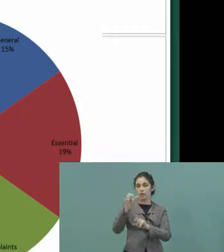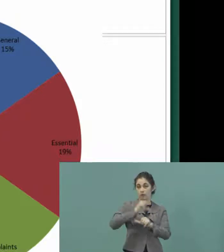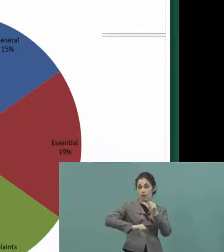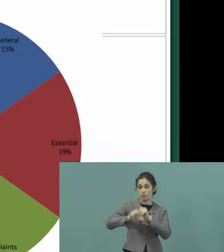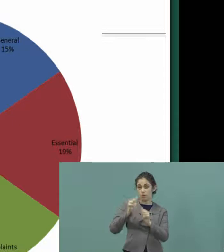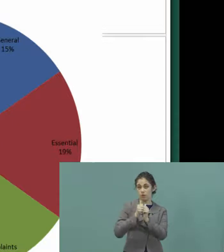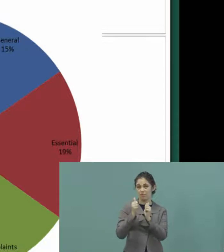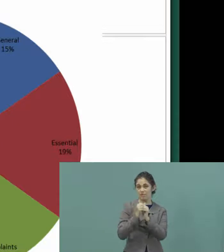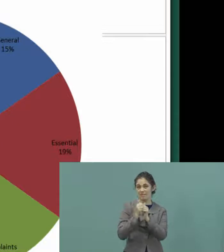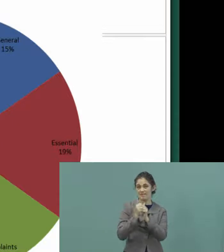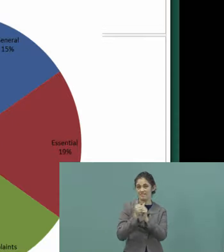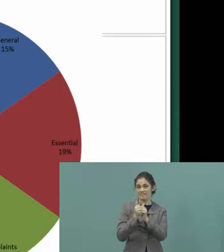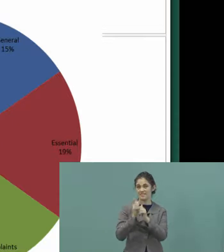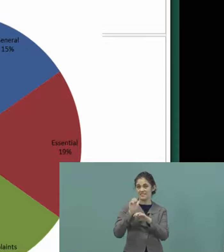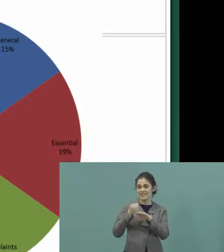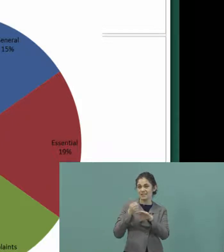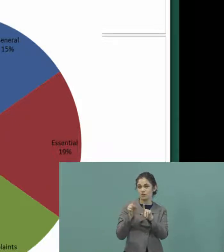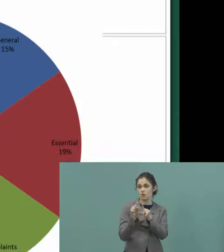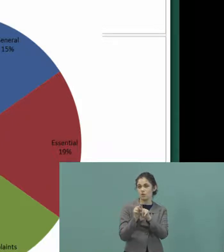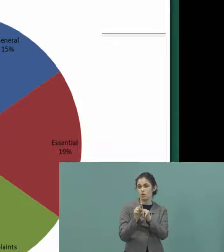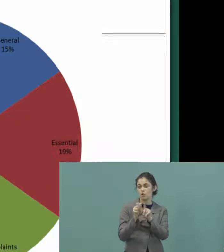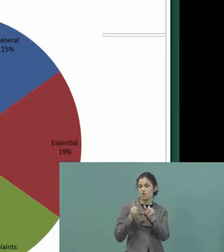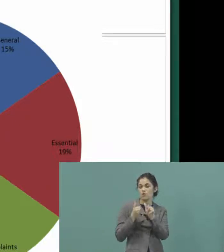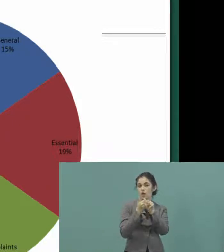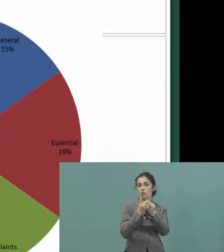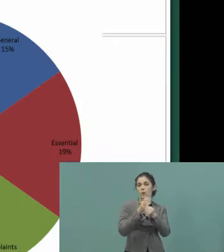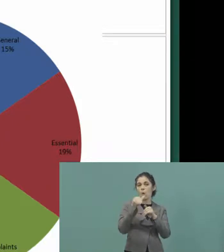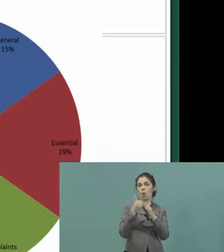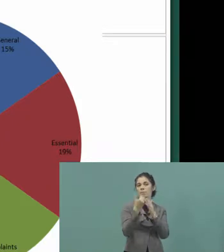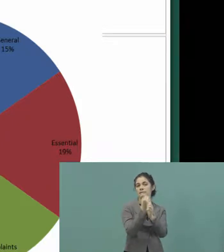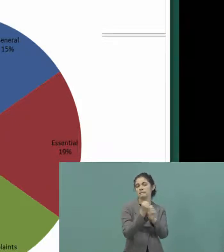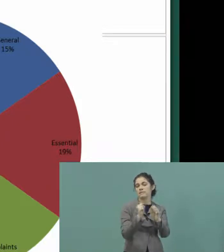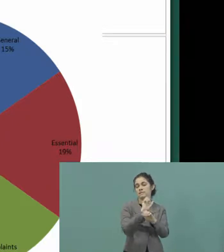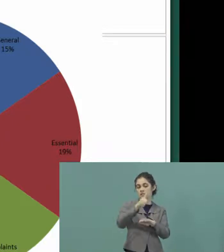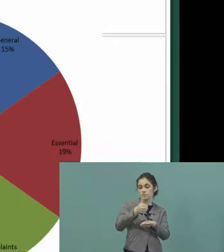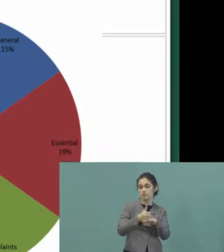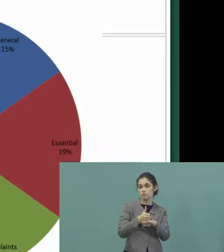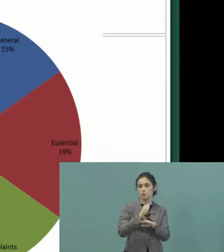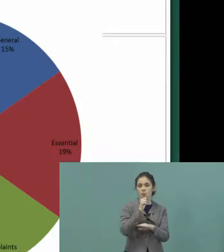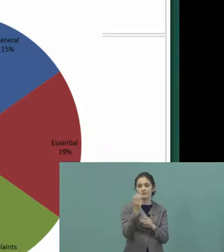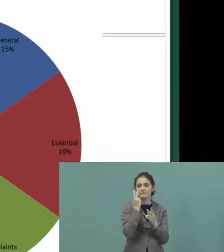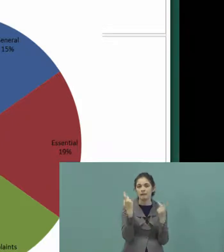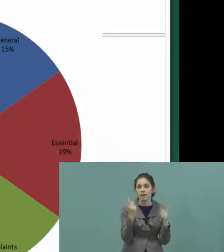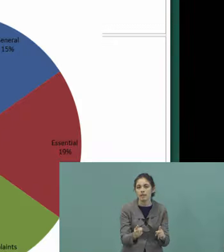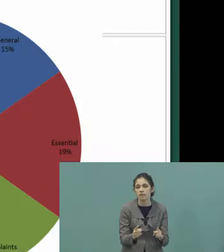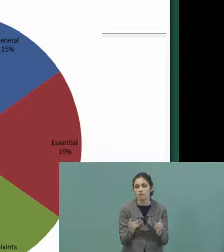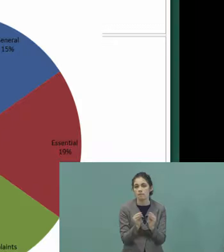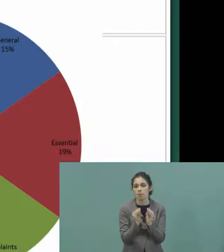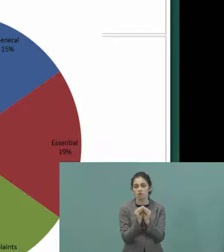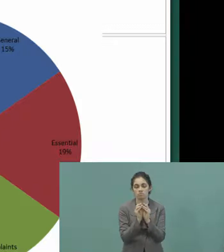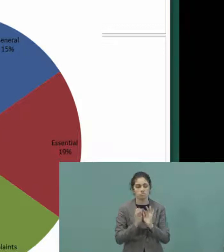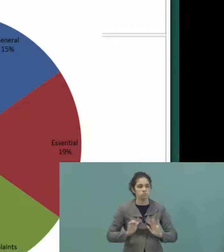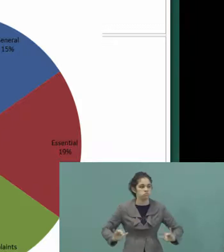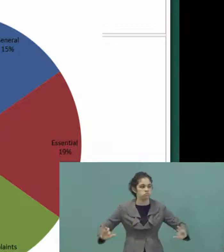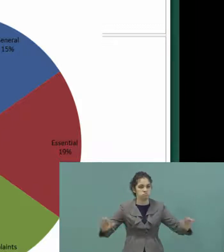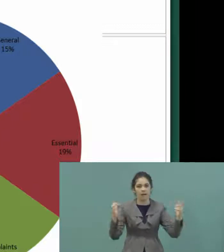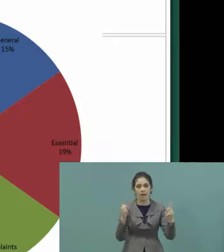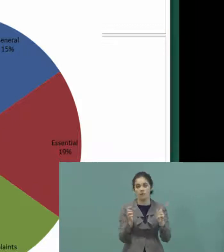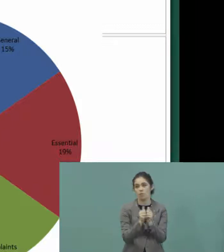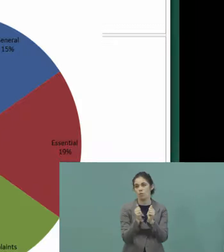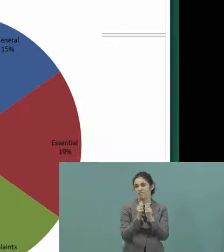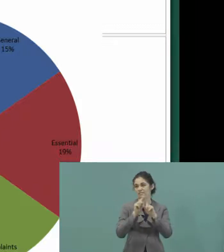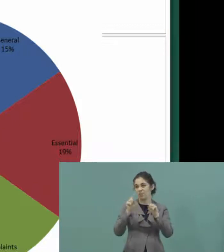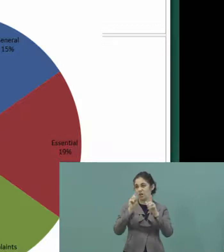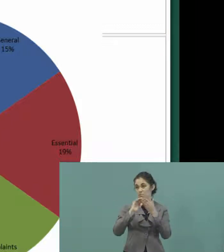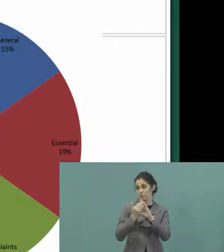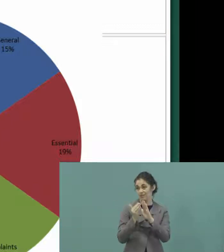those settings. It's important that they follow the safety procedures. What we don't want to see is outbreaks expand in community